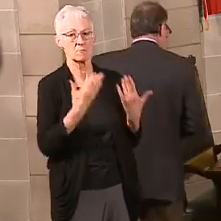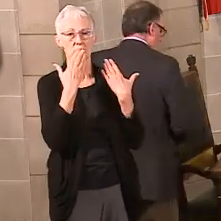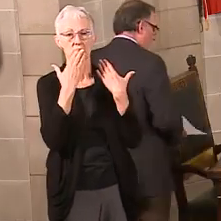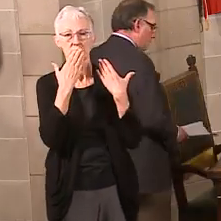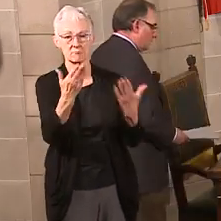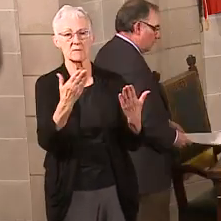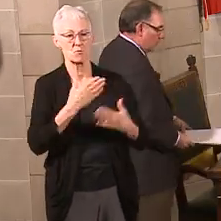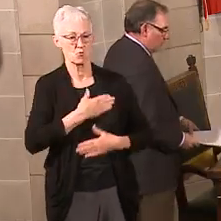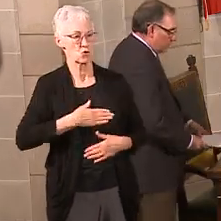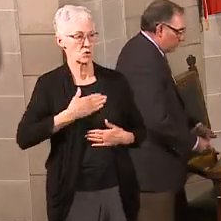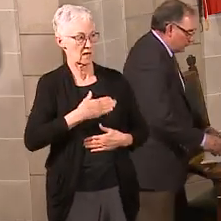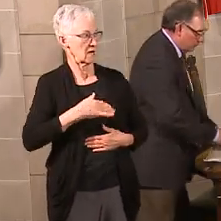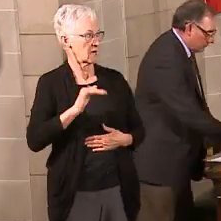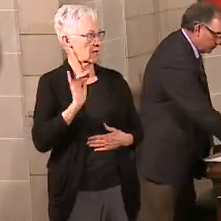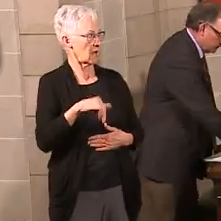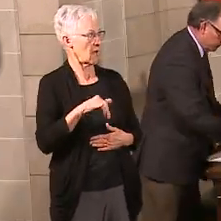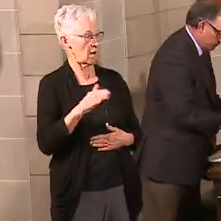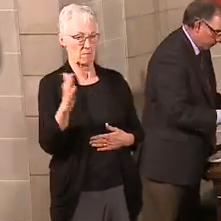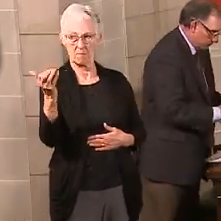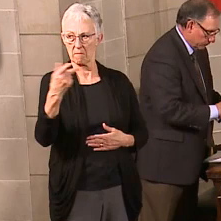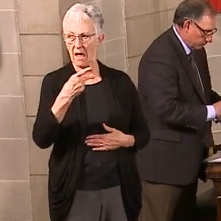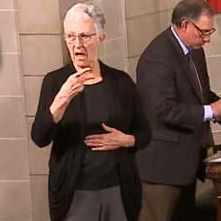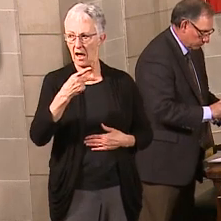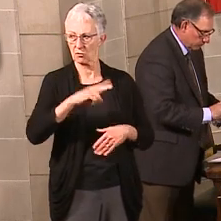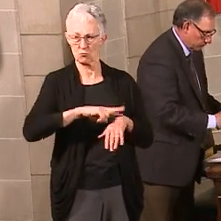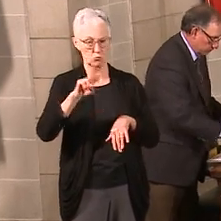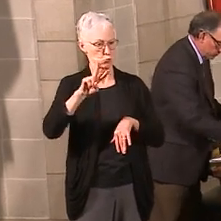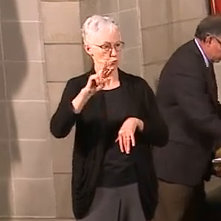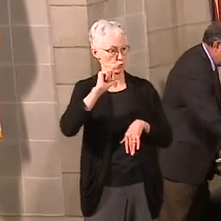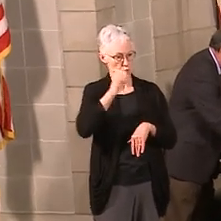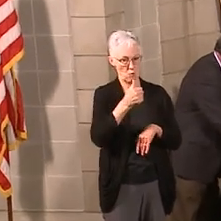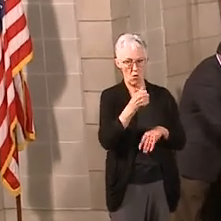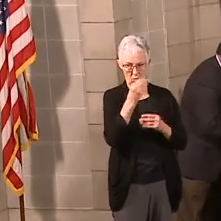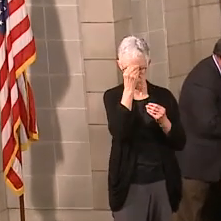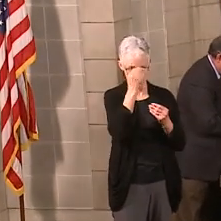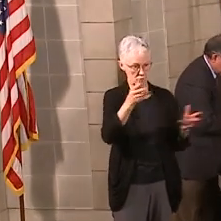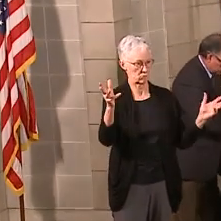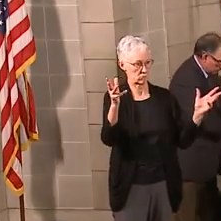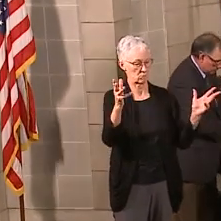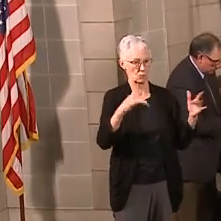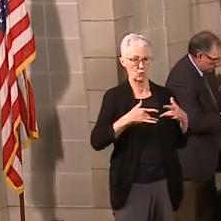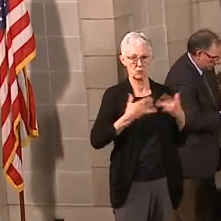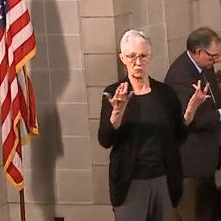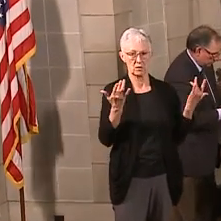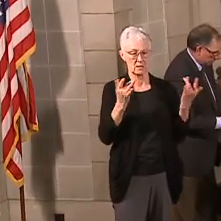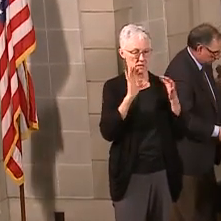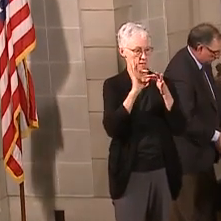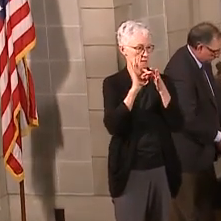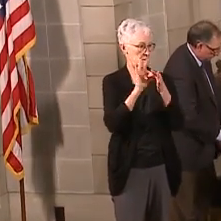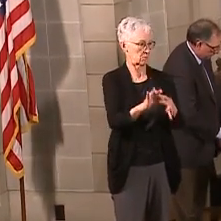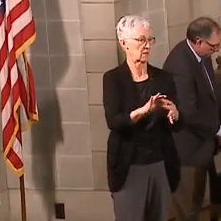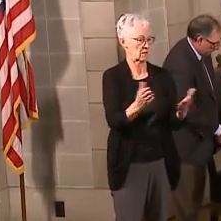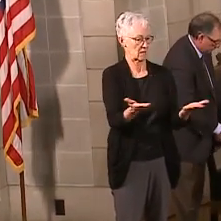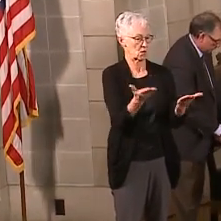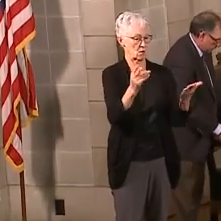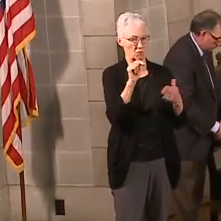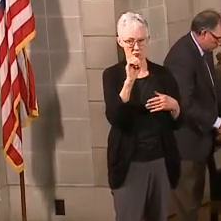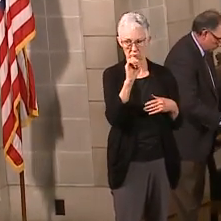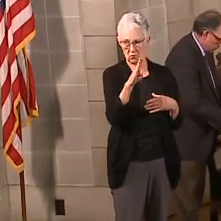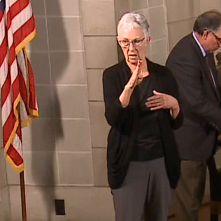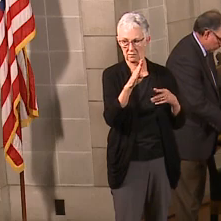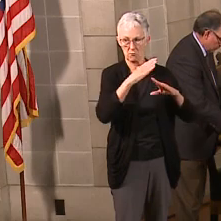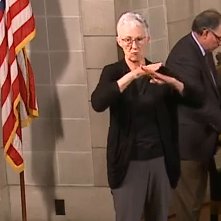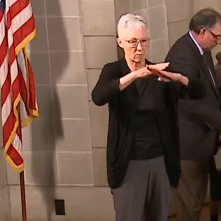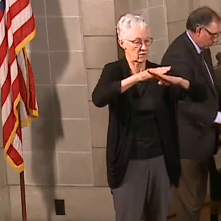folks. Appreciate it. We'll be back here again 2 o'clock Central Time tomorrow to give you another briefing with regard to what the state is doing to prevent the spread of coronavirus here